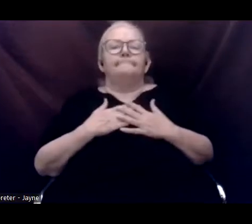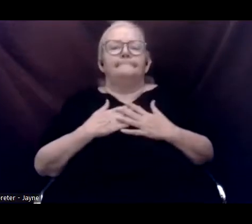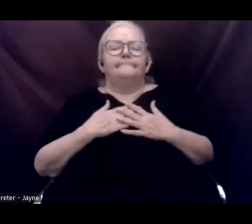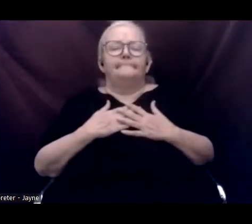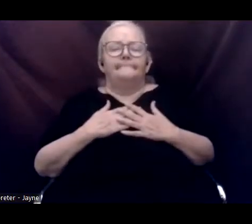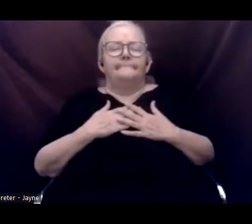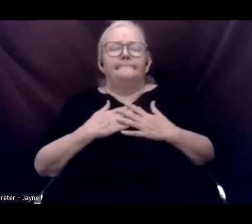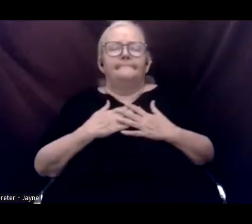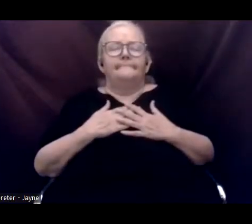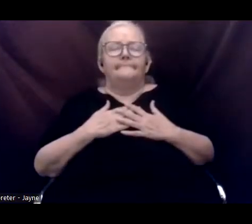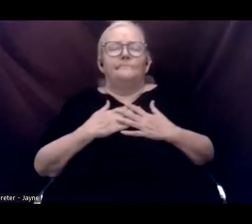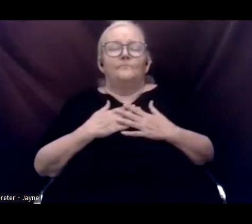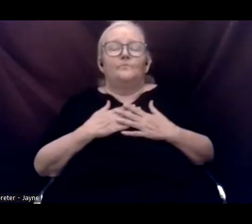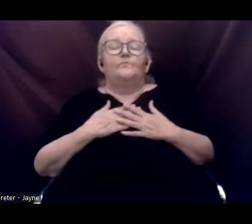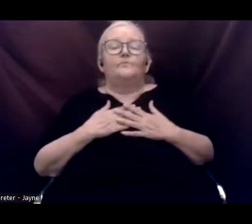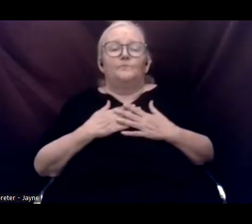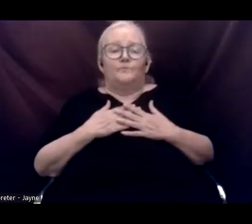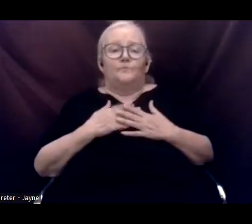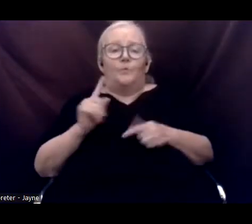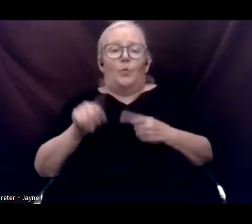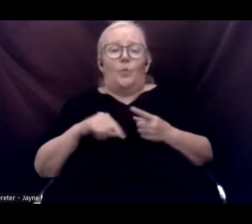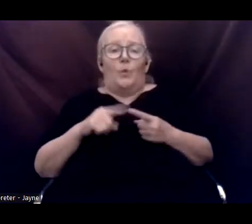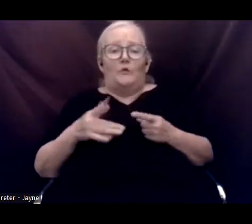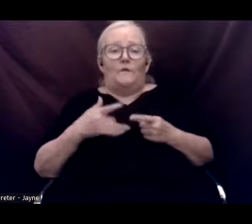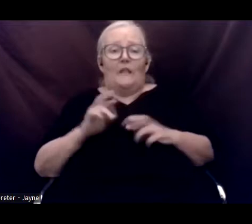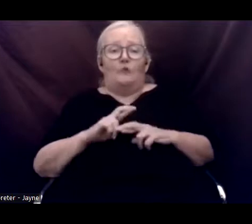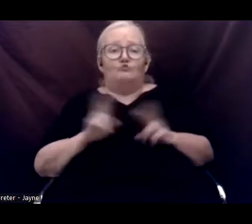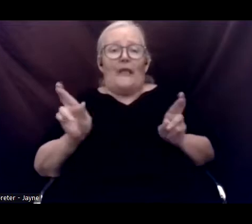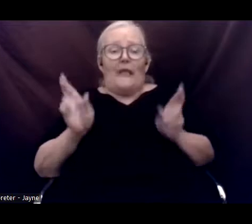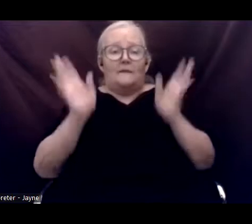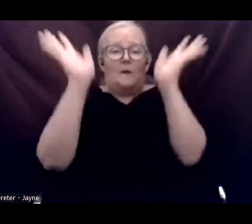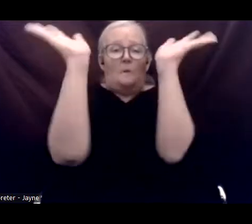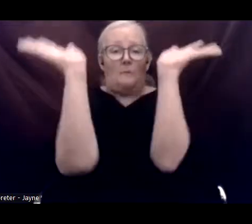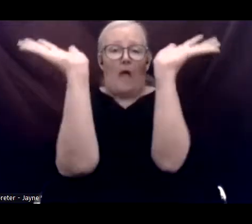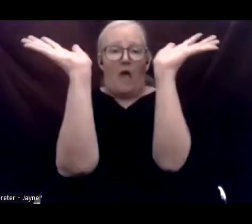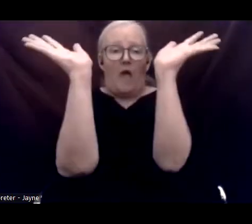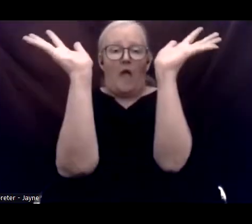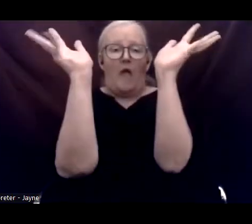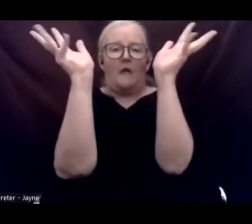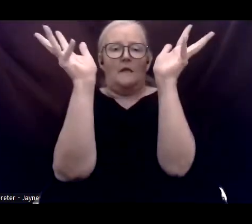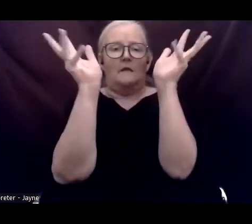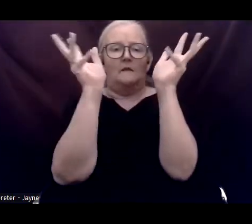When you are ready, let the branches above withdraw and disappear within you.